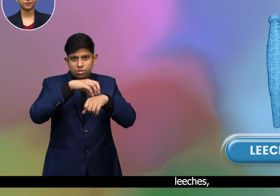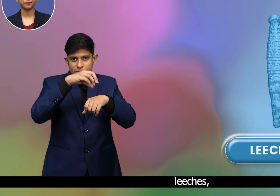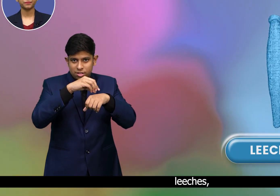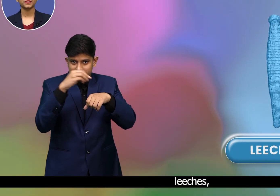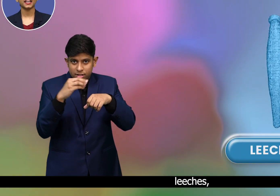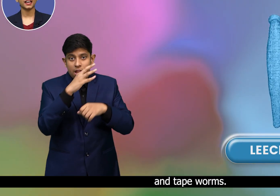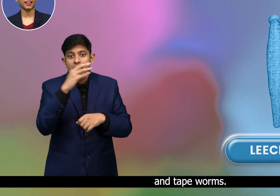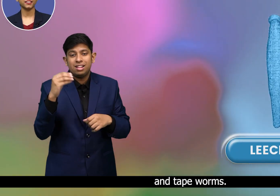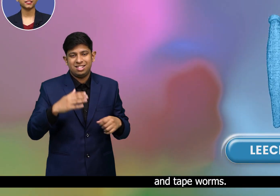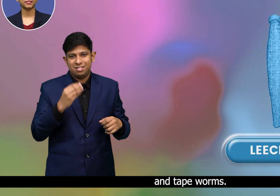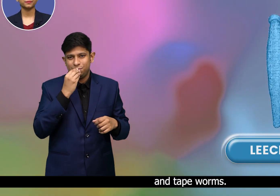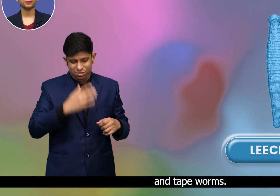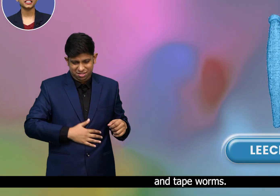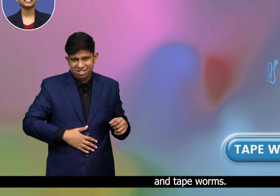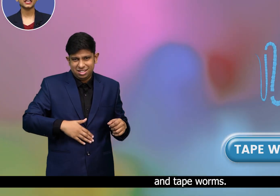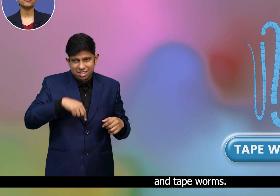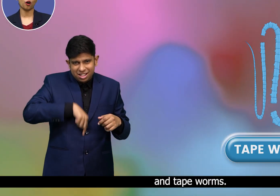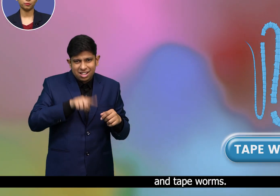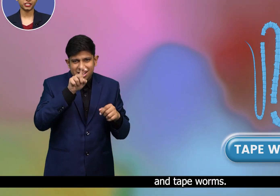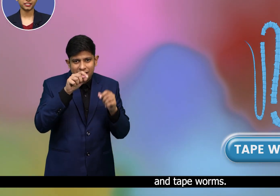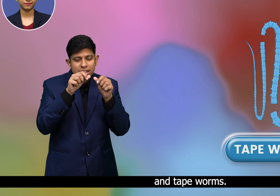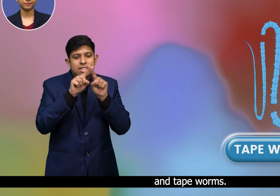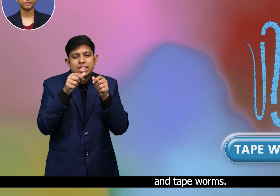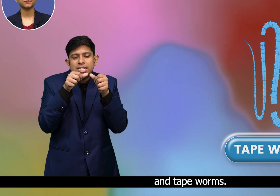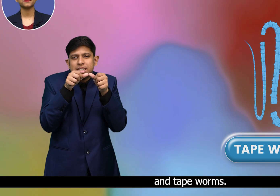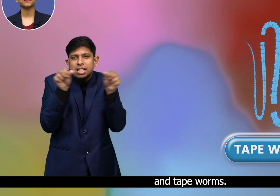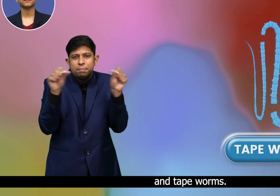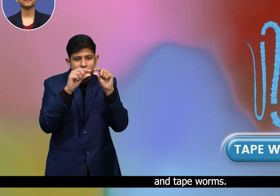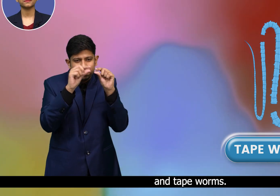leeches, and tapeworms.